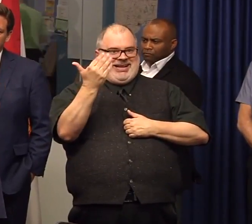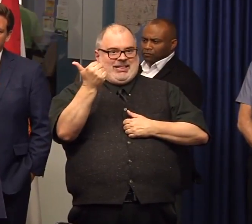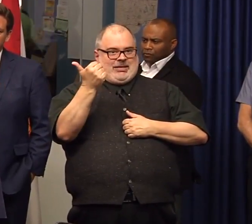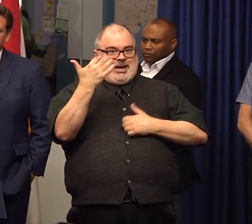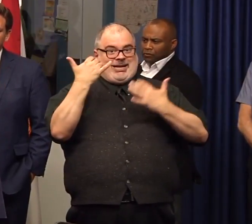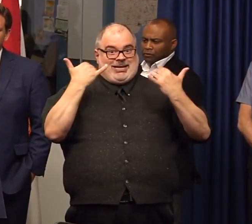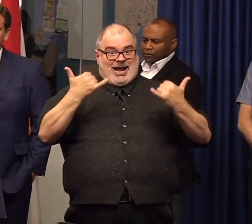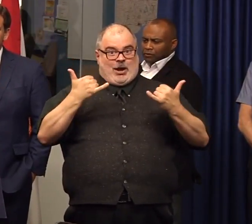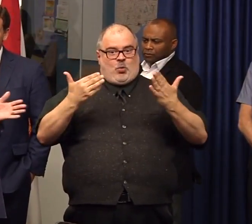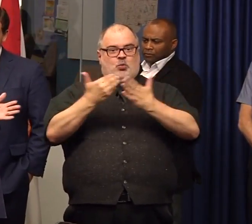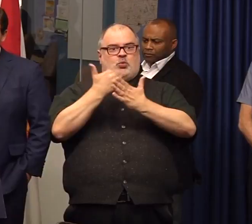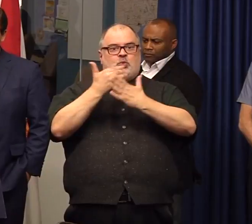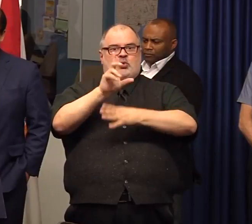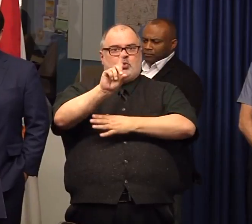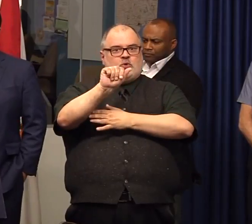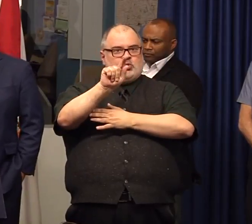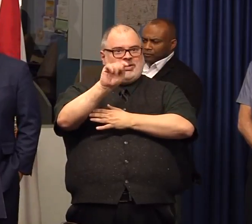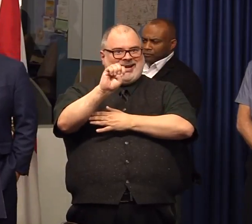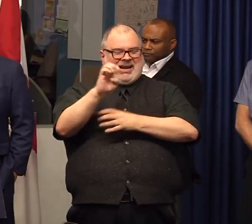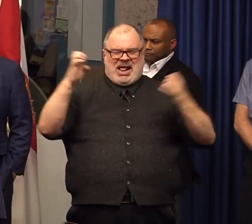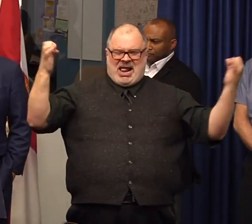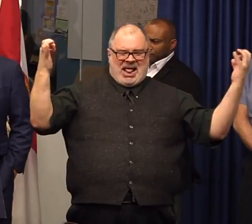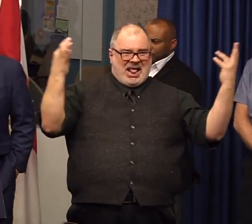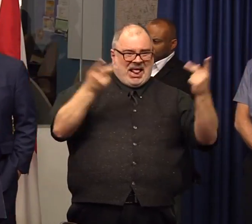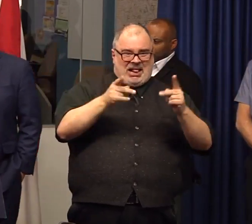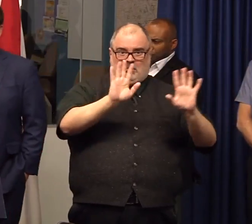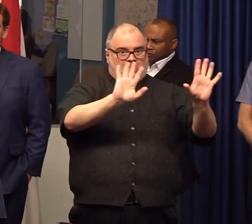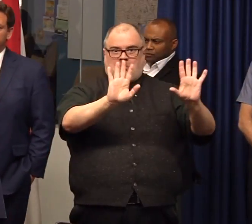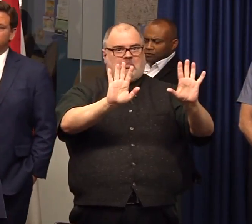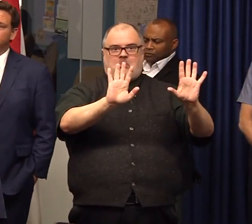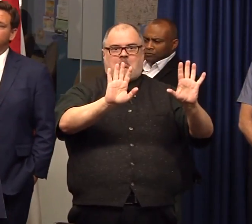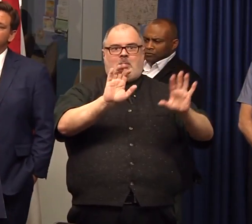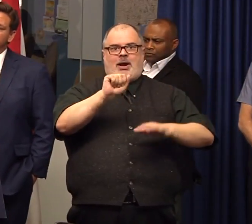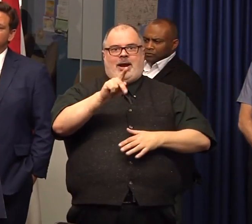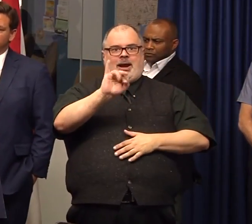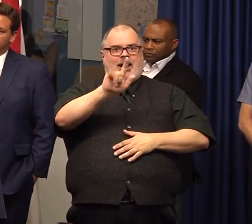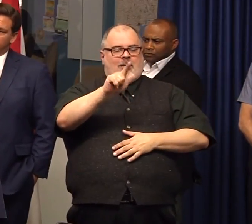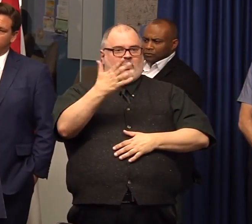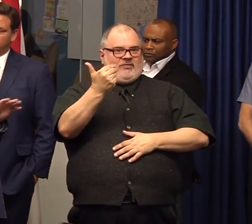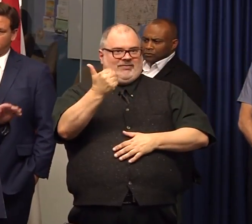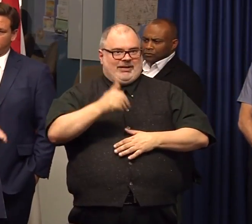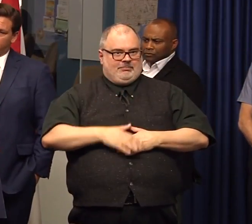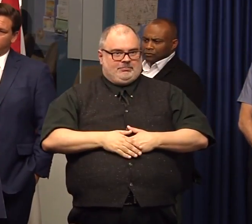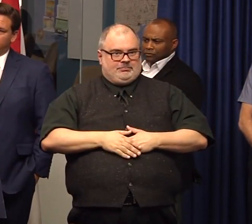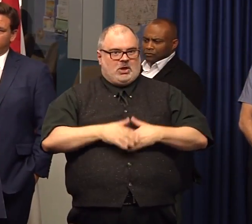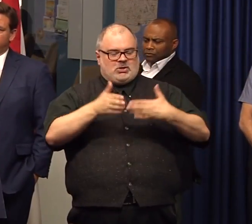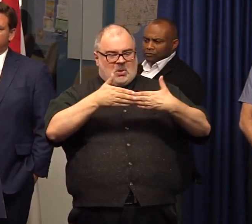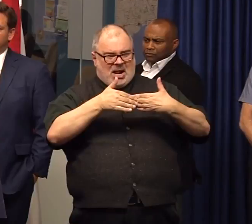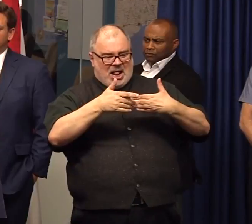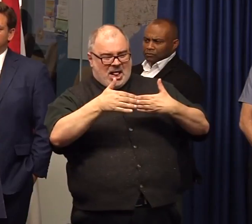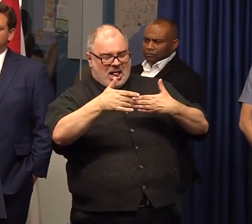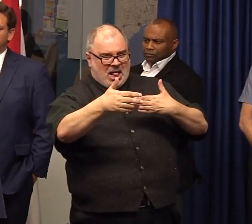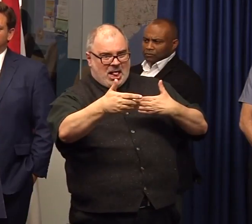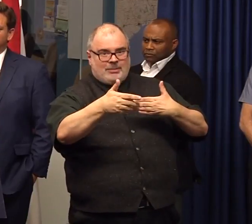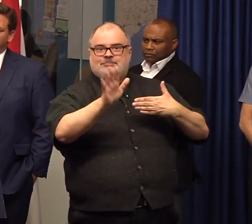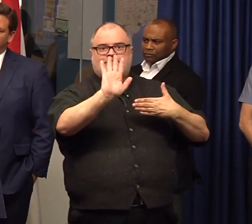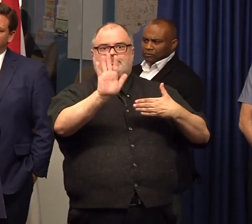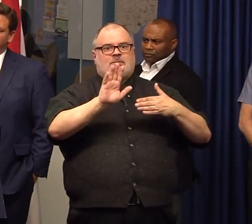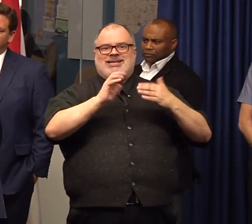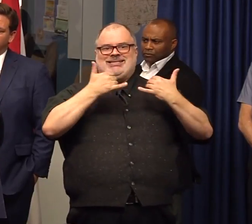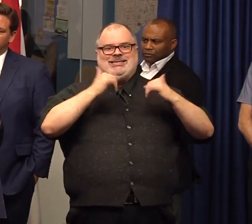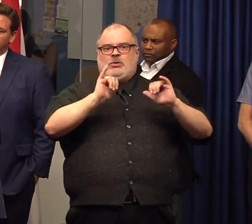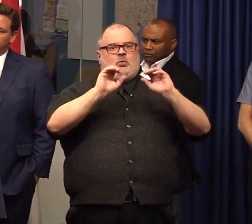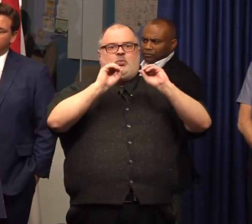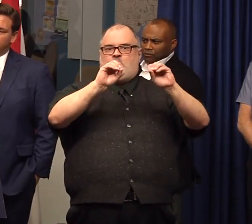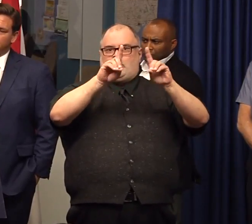as the governor said you can't have kids come back and then you need about two weeks and then you'd have to so we'd be into May for the testing it's not going to work but but what we're saying